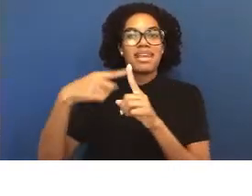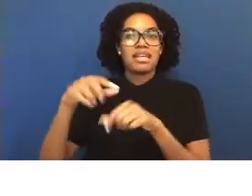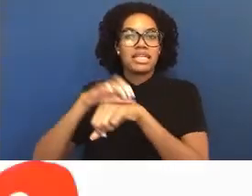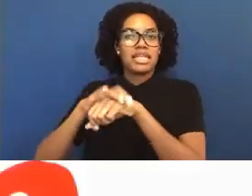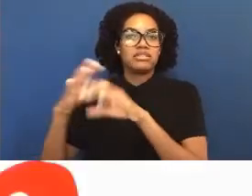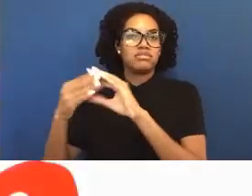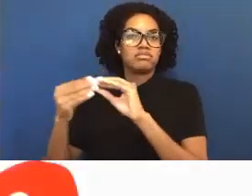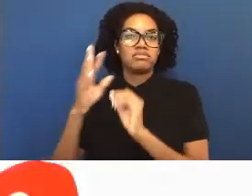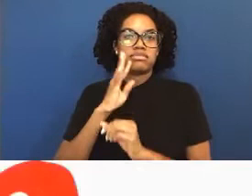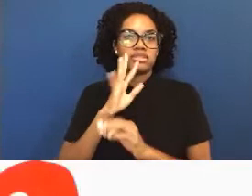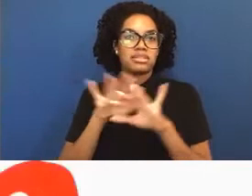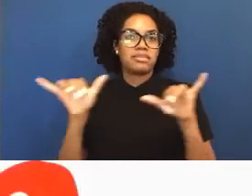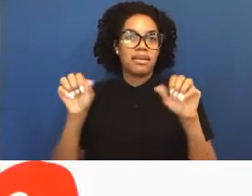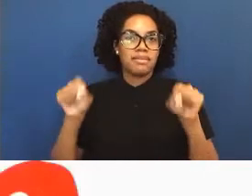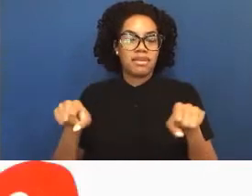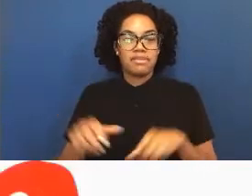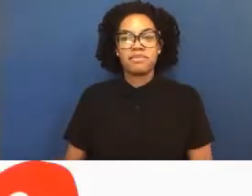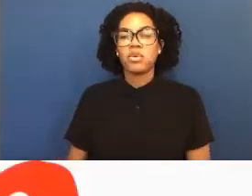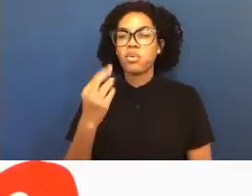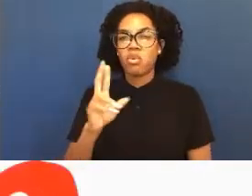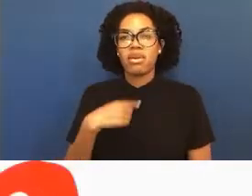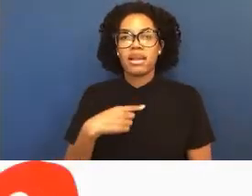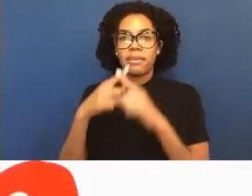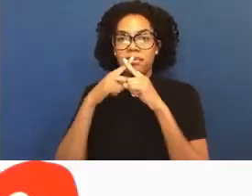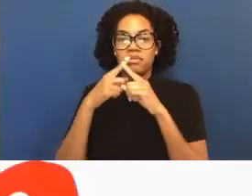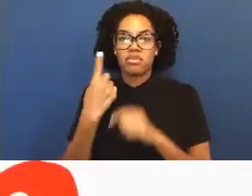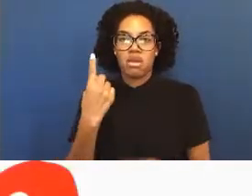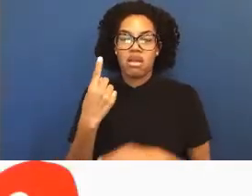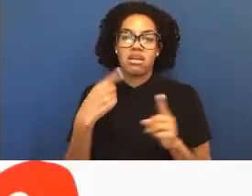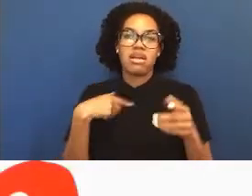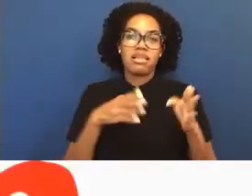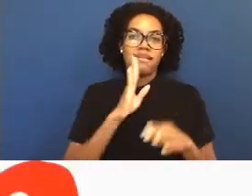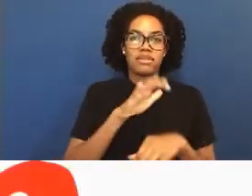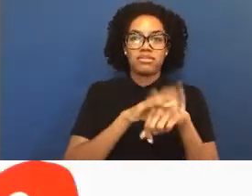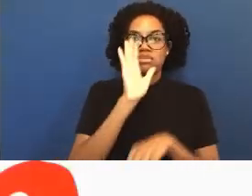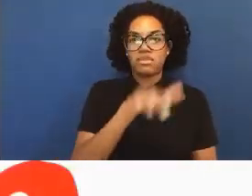audio. Gracias. Comenzaremos la presentación en breve.